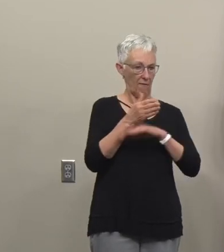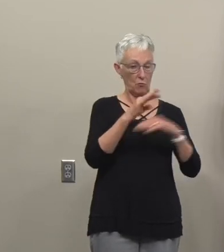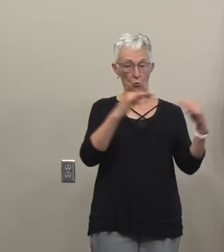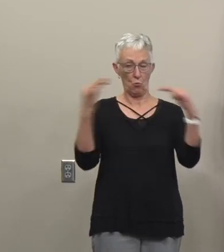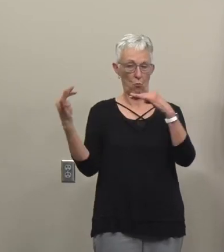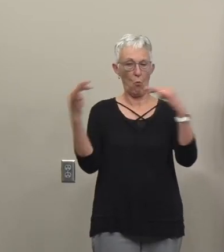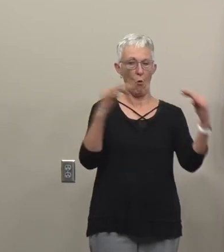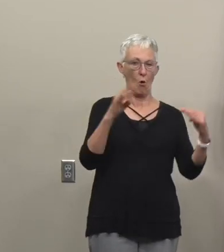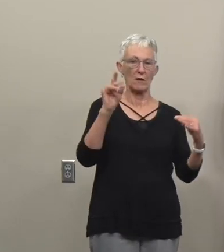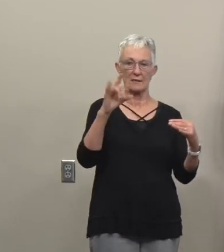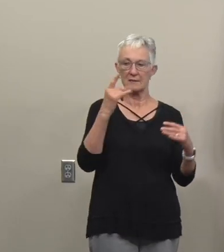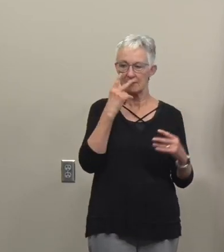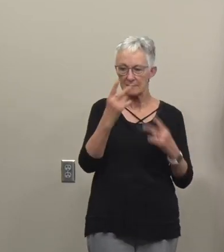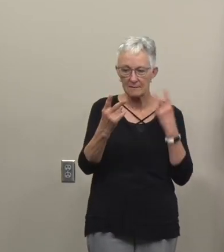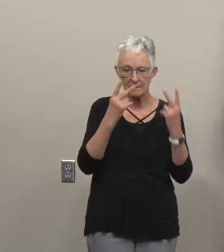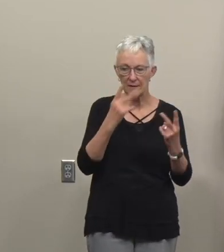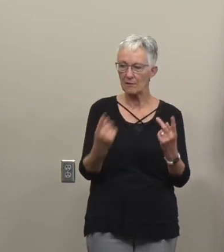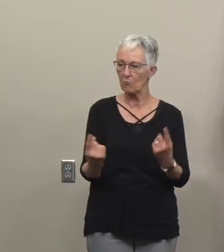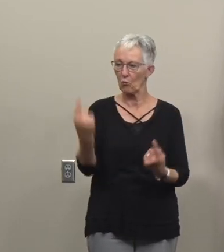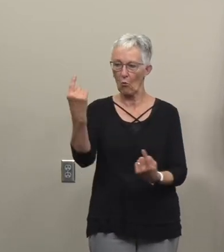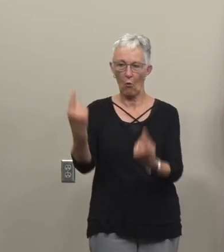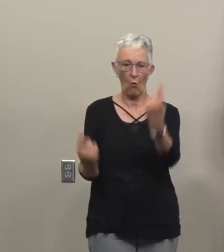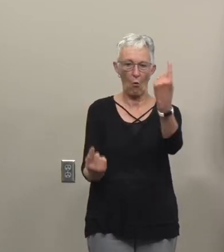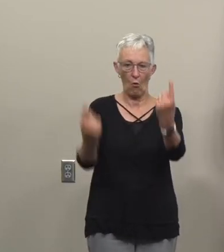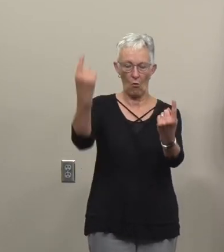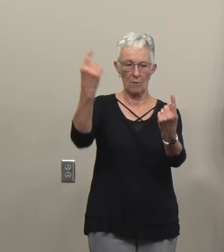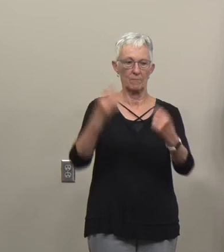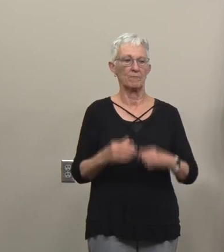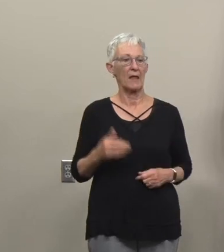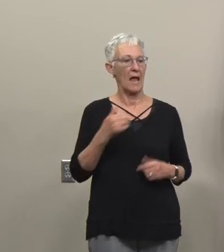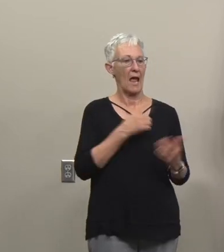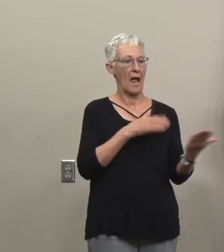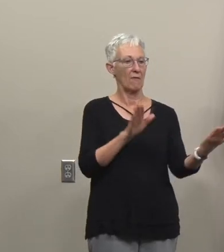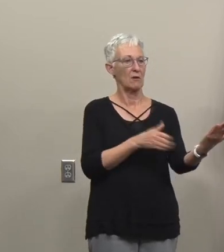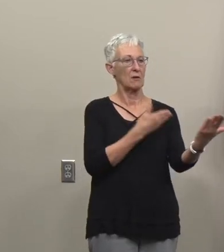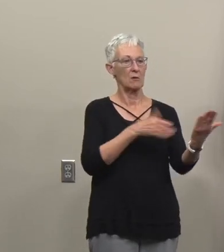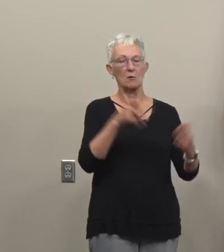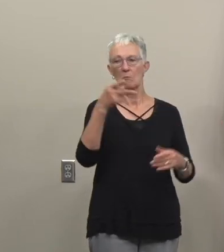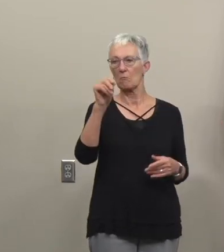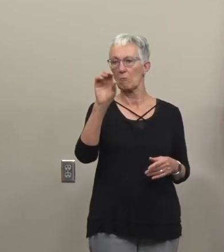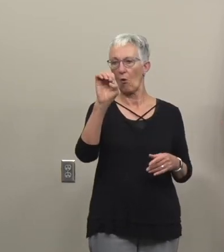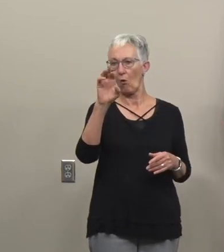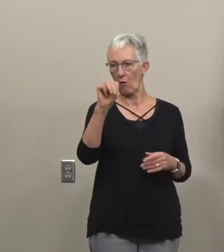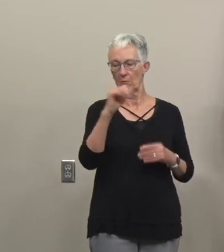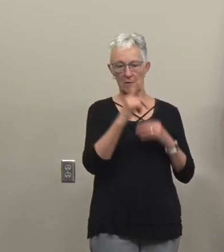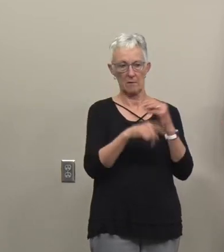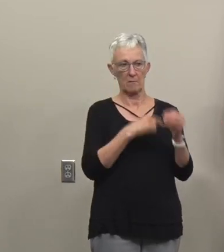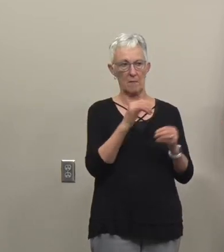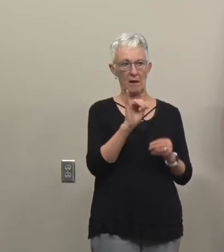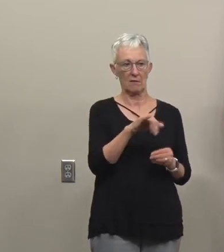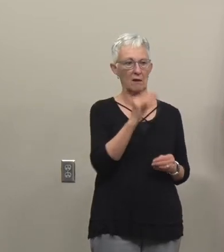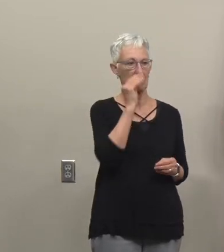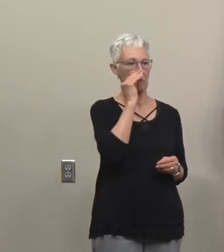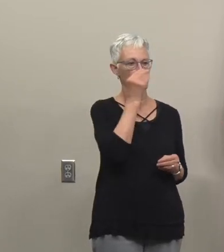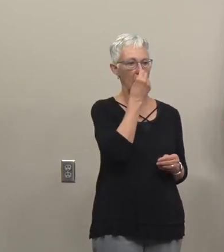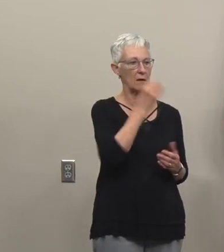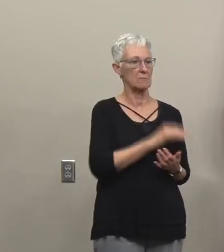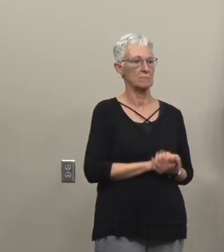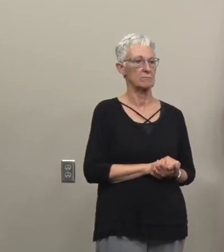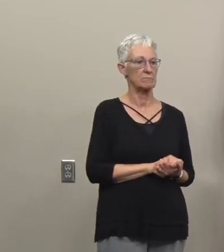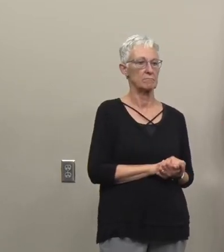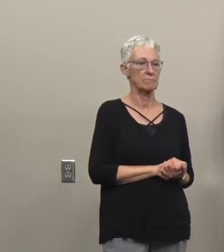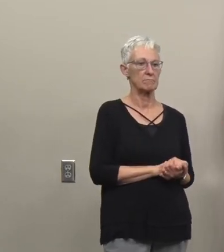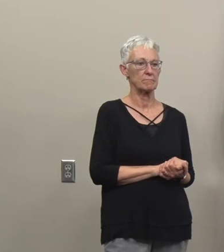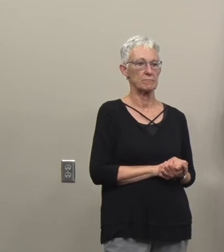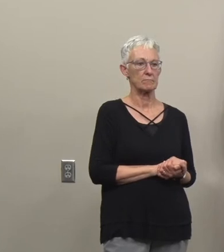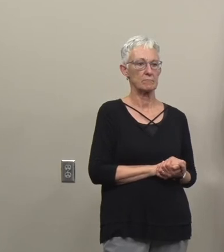In 1918, a poem was written about the flowers by Moina Michel. Her words are beautiful, and I'd like to share an excerpt of them with